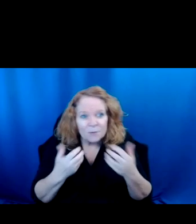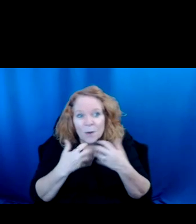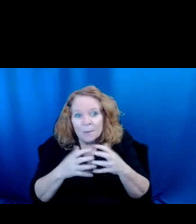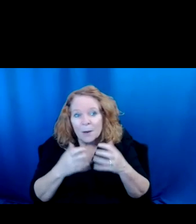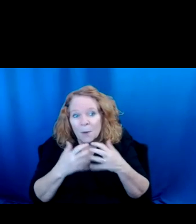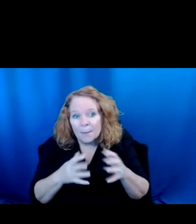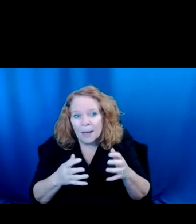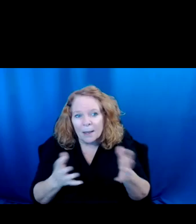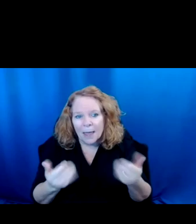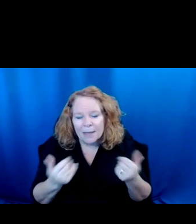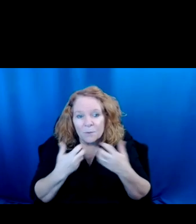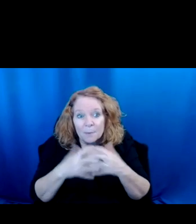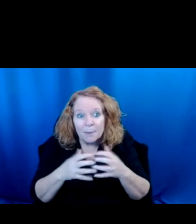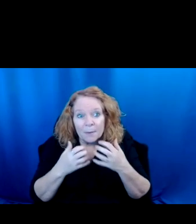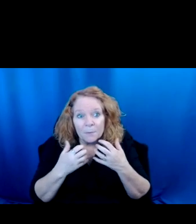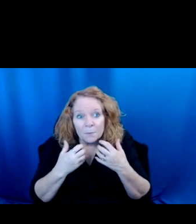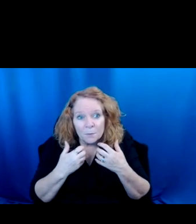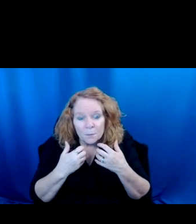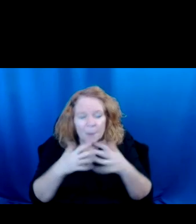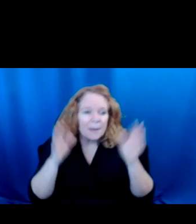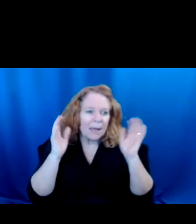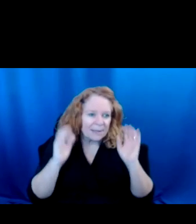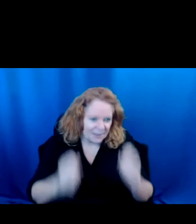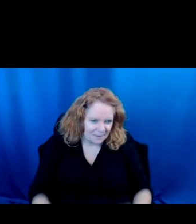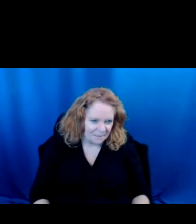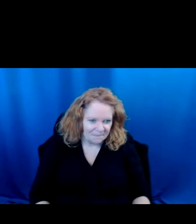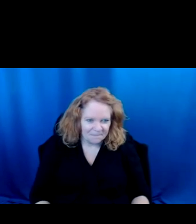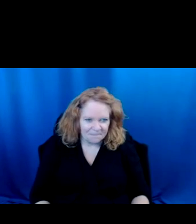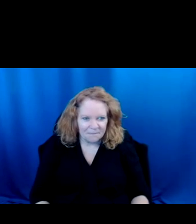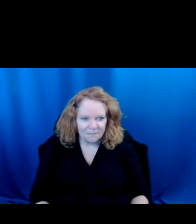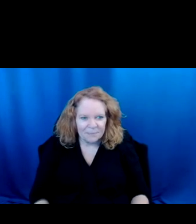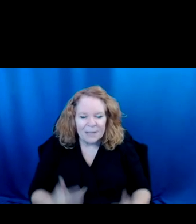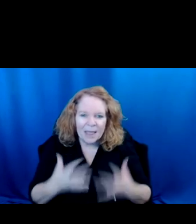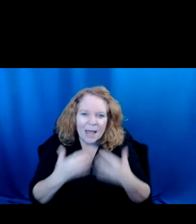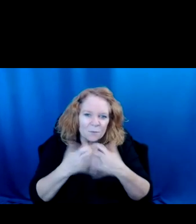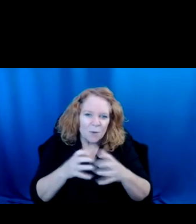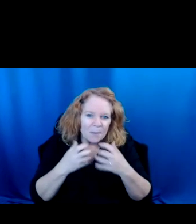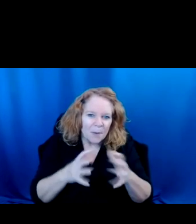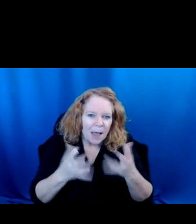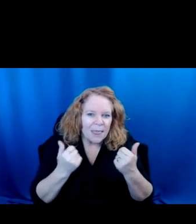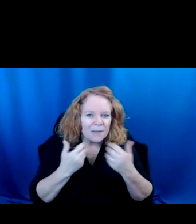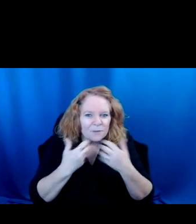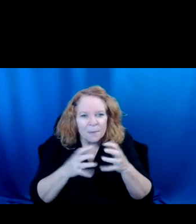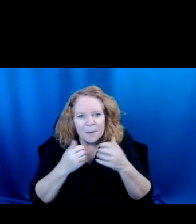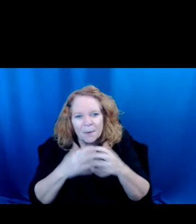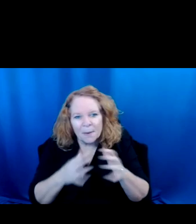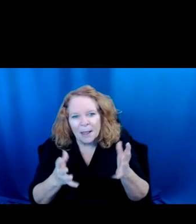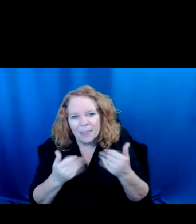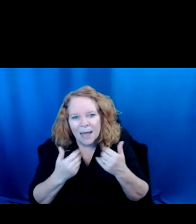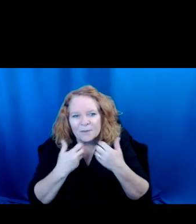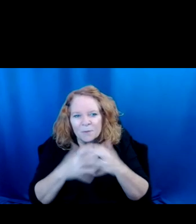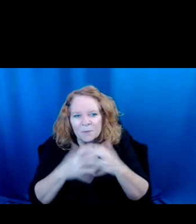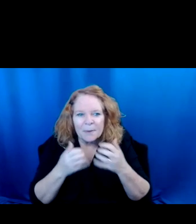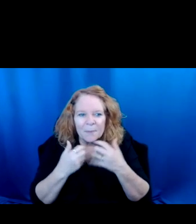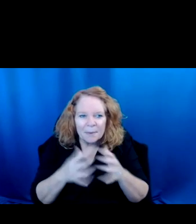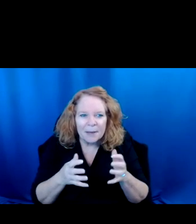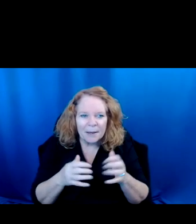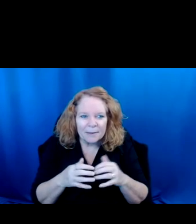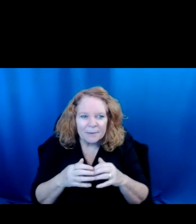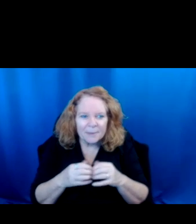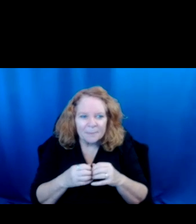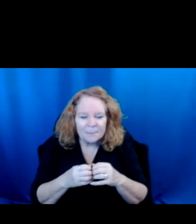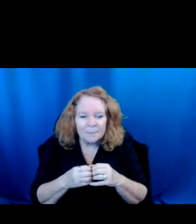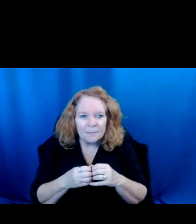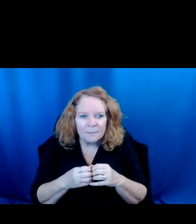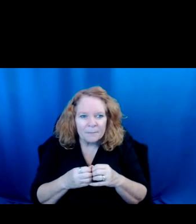let's ribbit, ribbit, let's ribbit, ribbit, let's ribbit, ribbit, let's ribbit, ribbit, let's ribbit, ribbit.